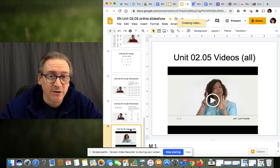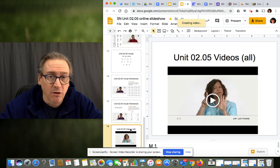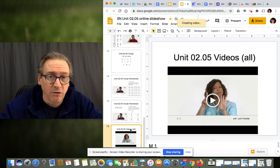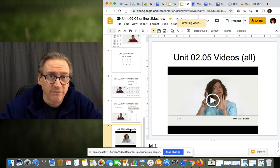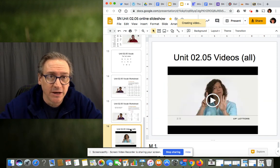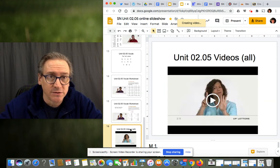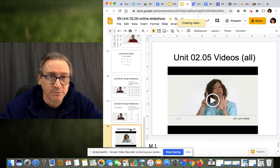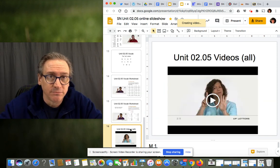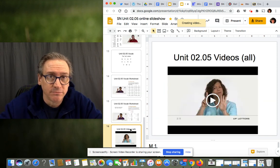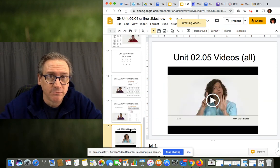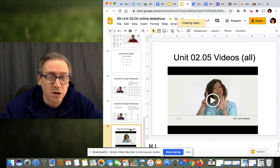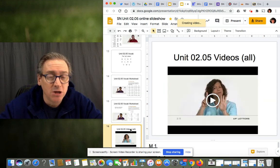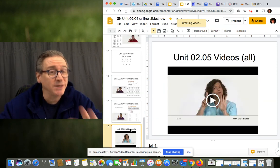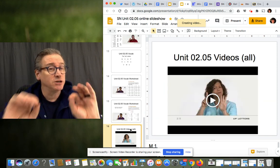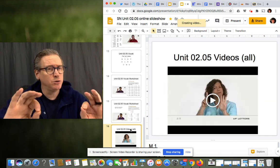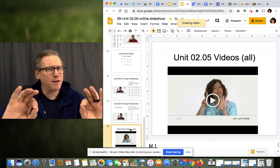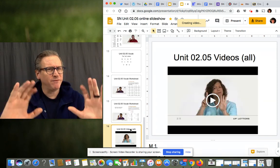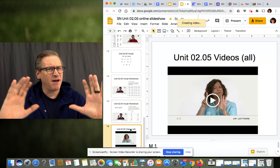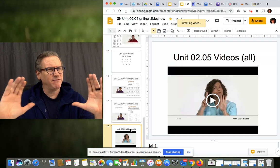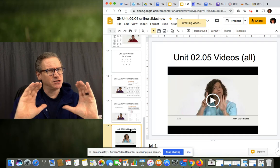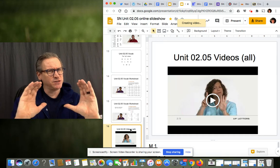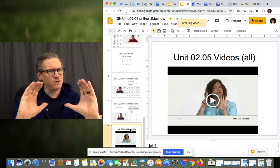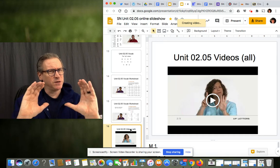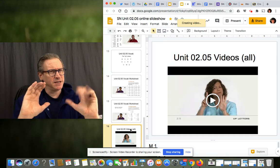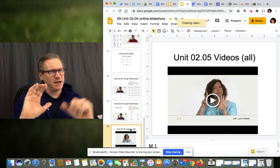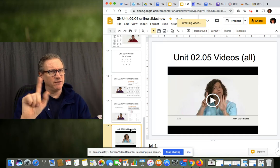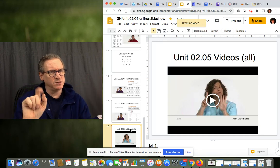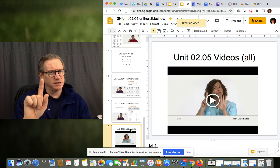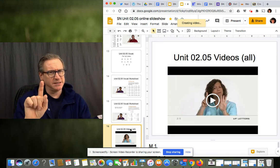then there are all the videos. So again, 2.5 is just